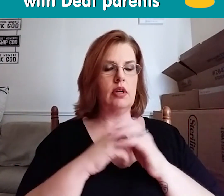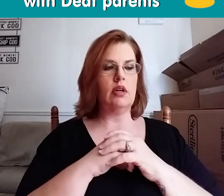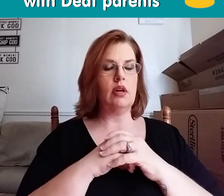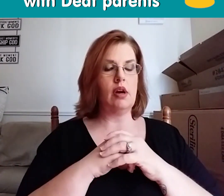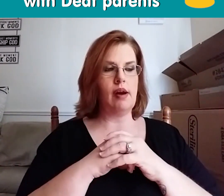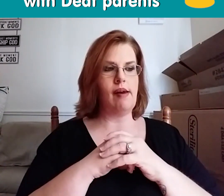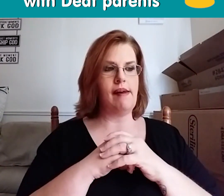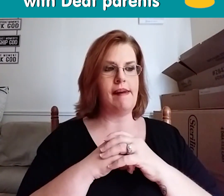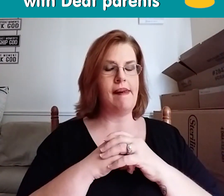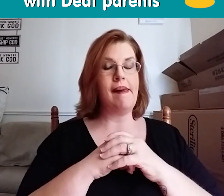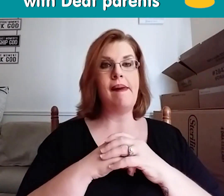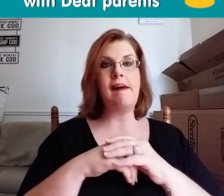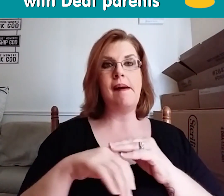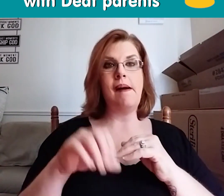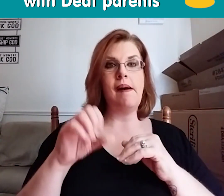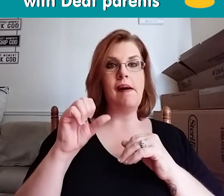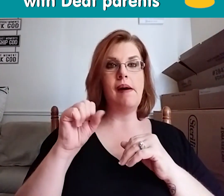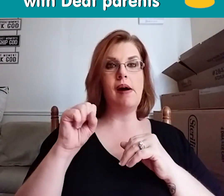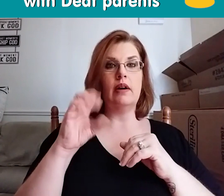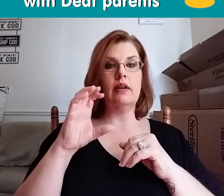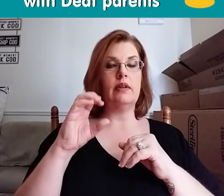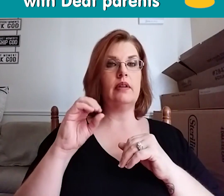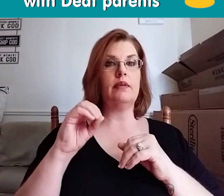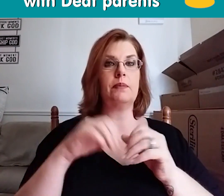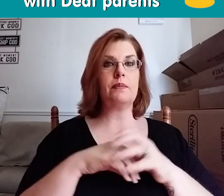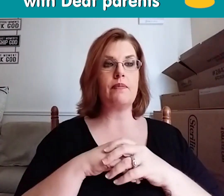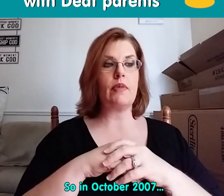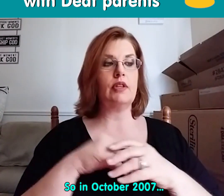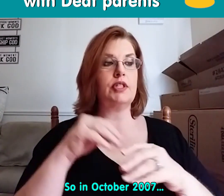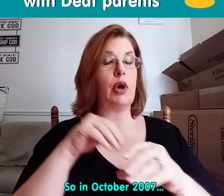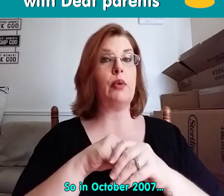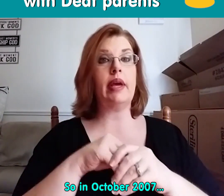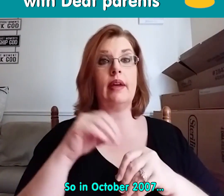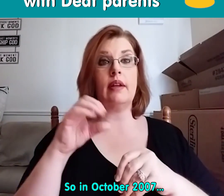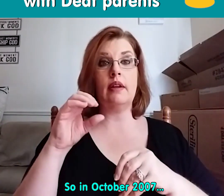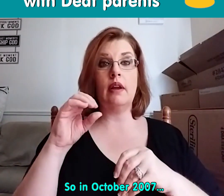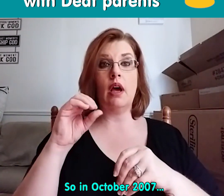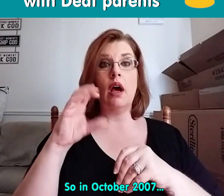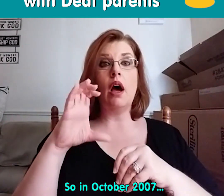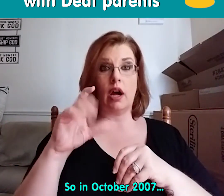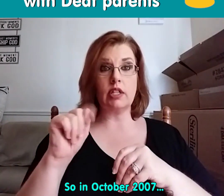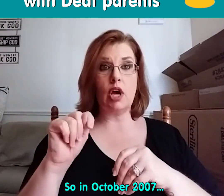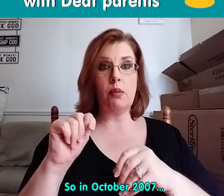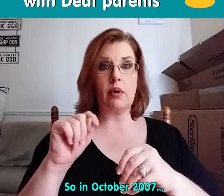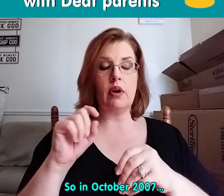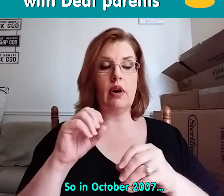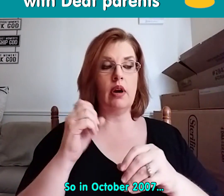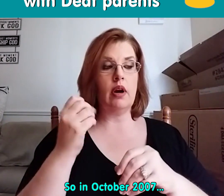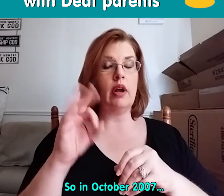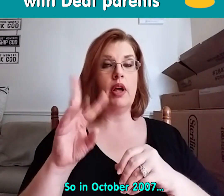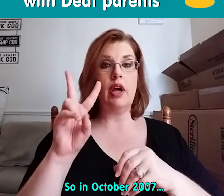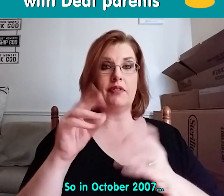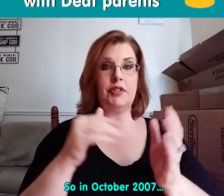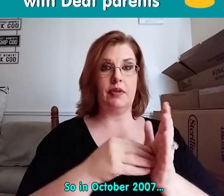into sleep. I don't know. I have to look it up. I know what it means, but I can't really explain it.